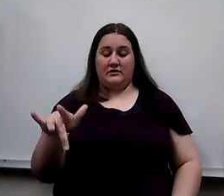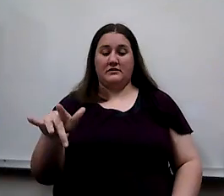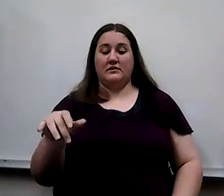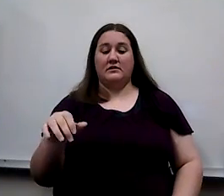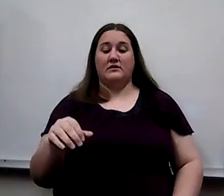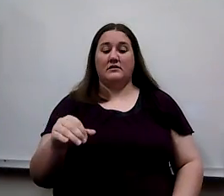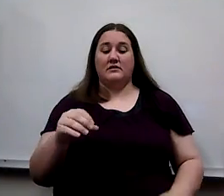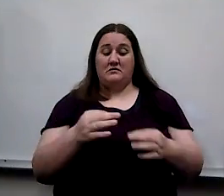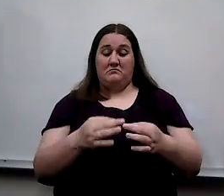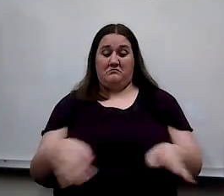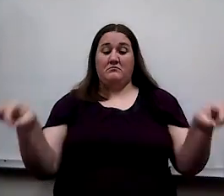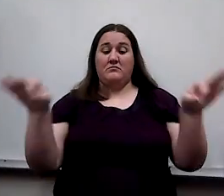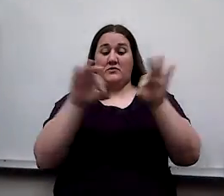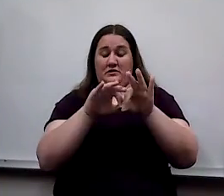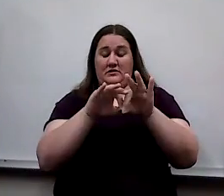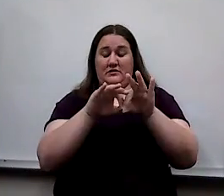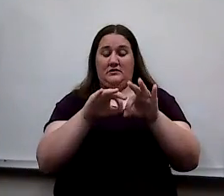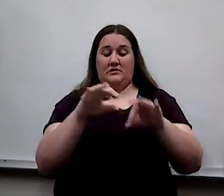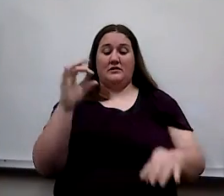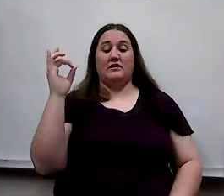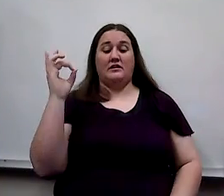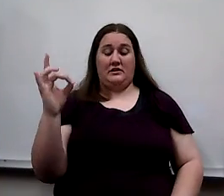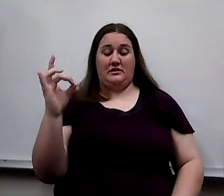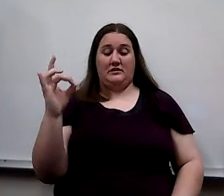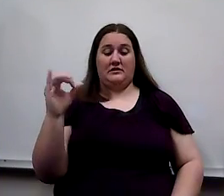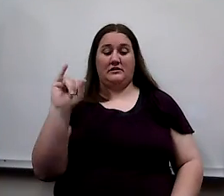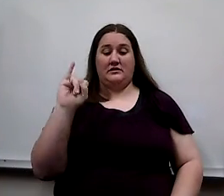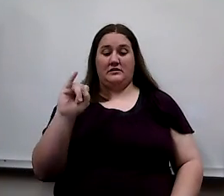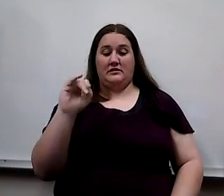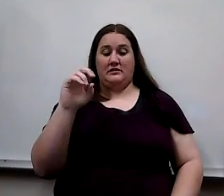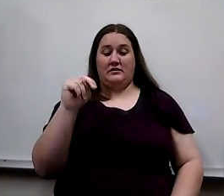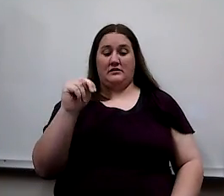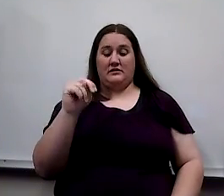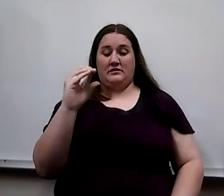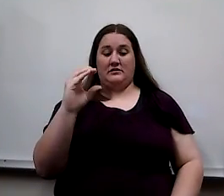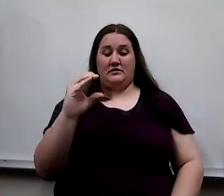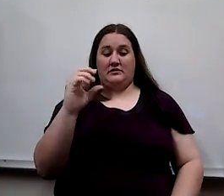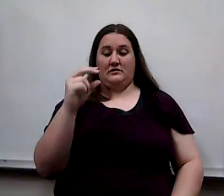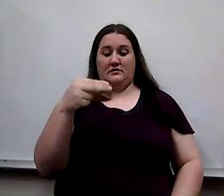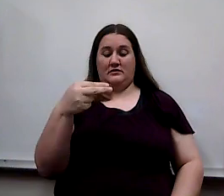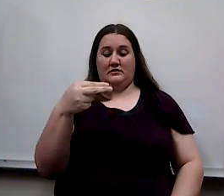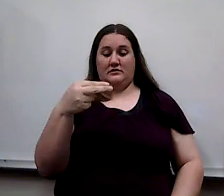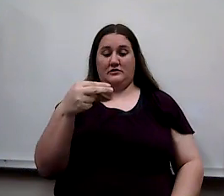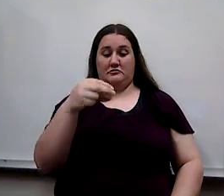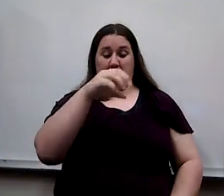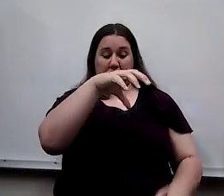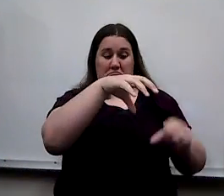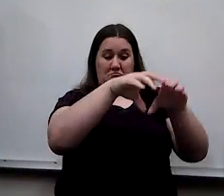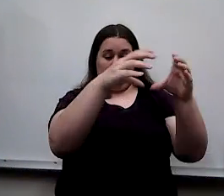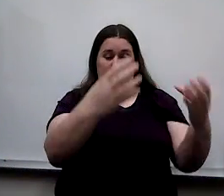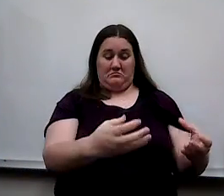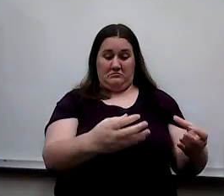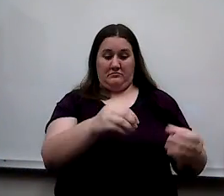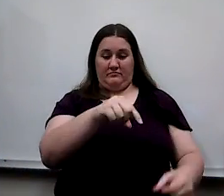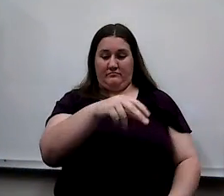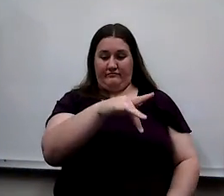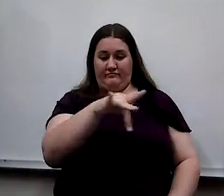rose bushes at least 18 inches apart. This will promote strong, vigorous plants.